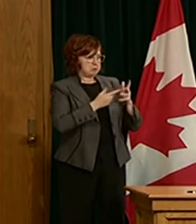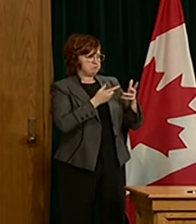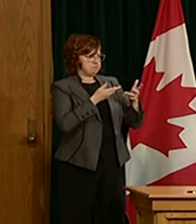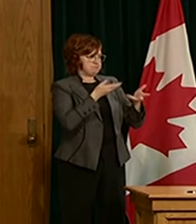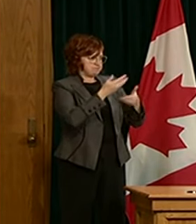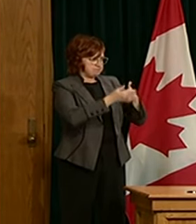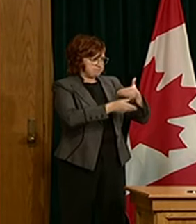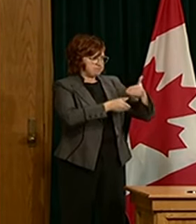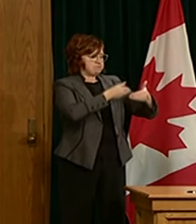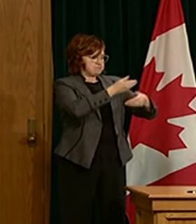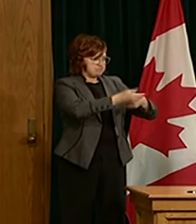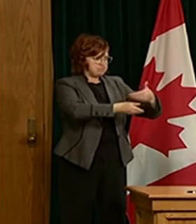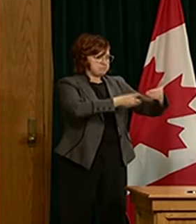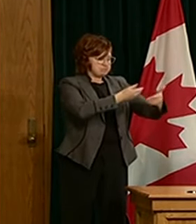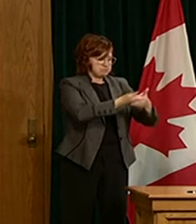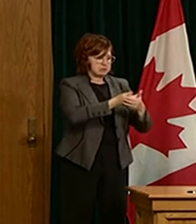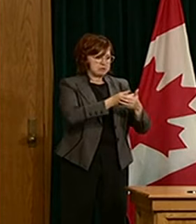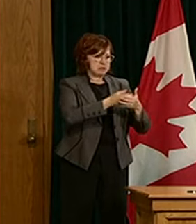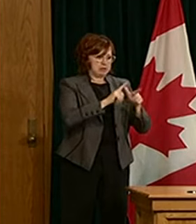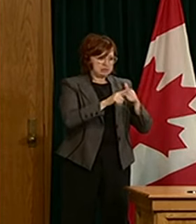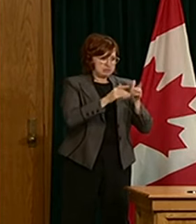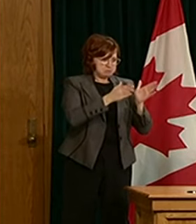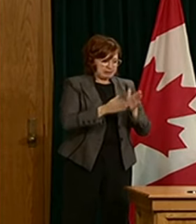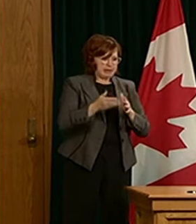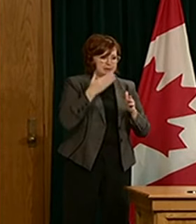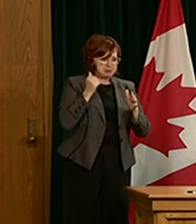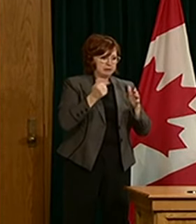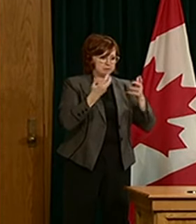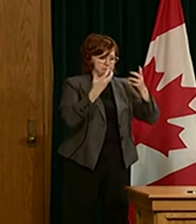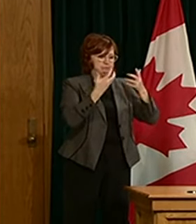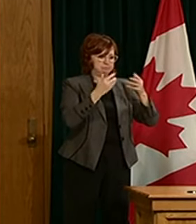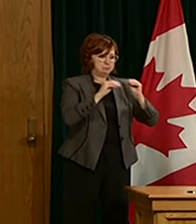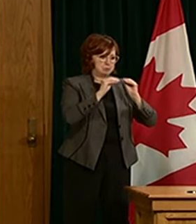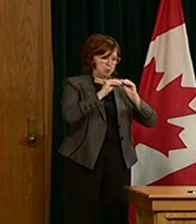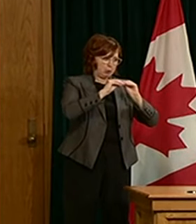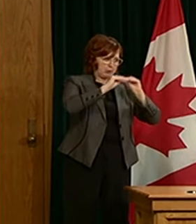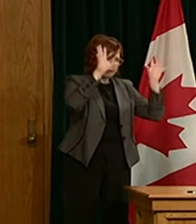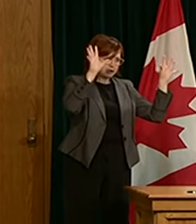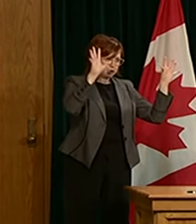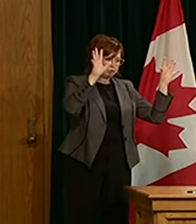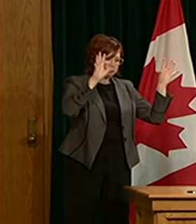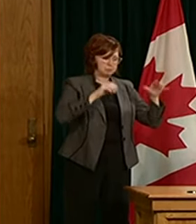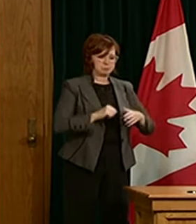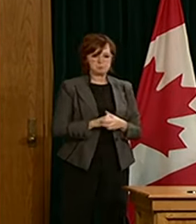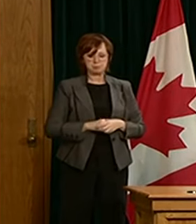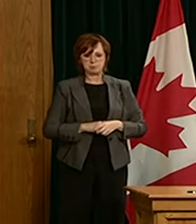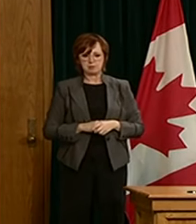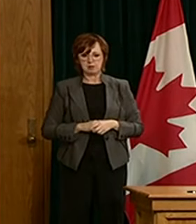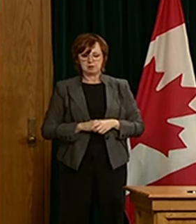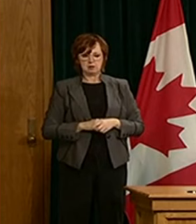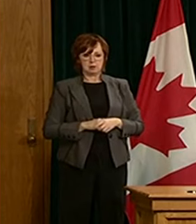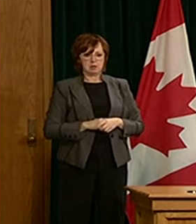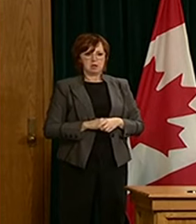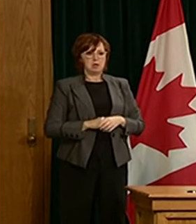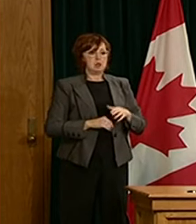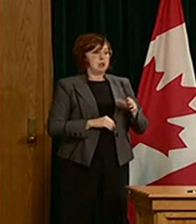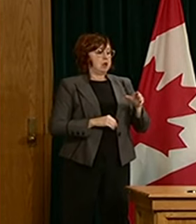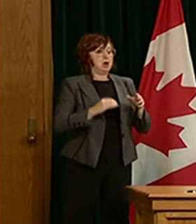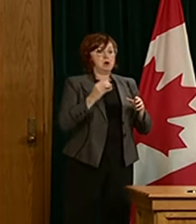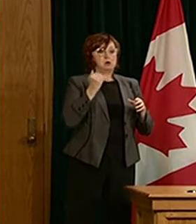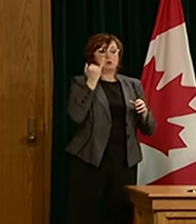that additional capacity. We will be cohorting COVID-19 patients on designated units within